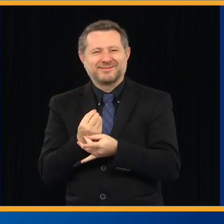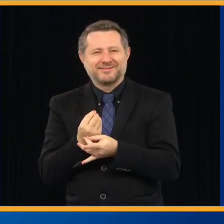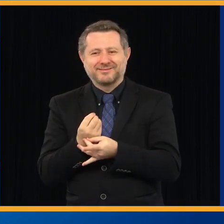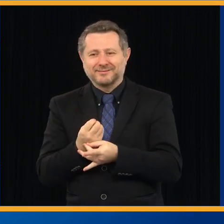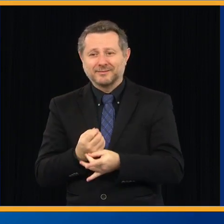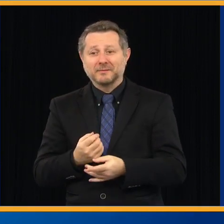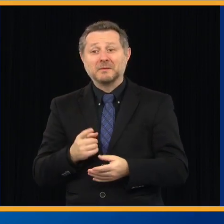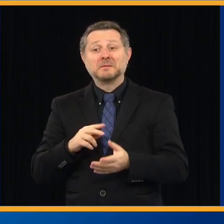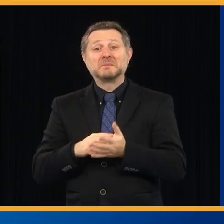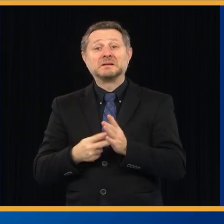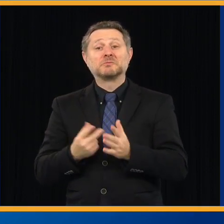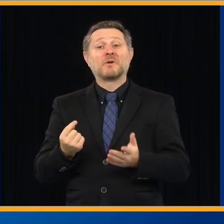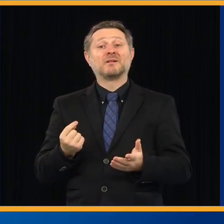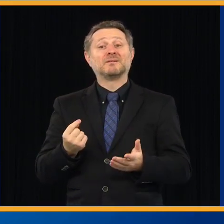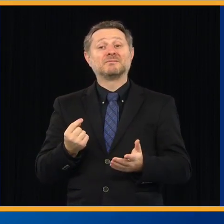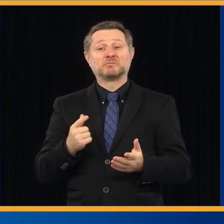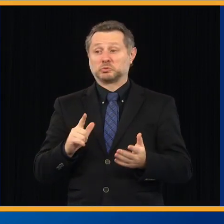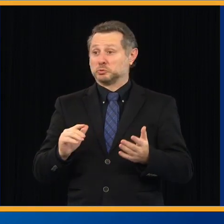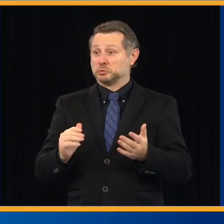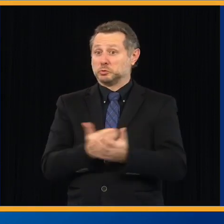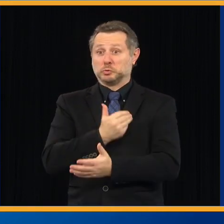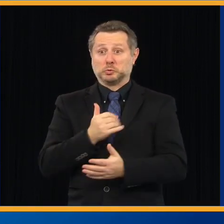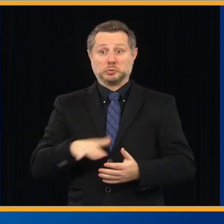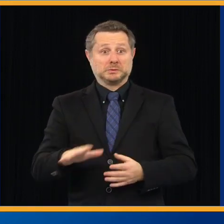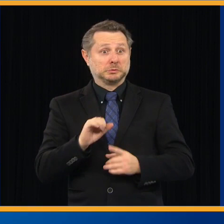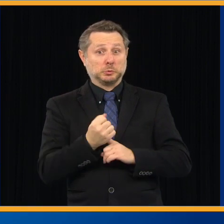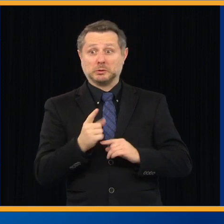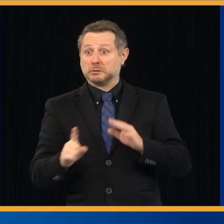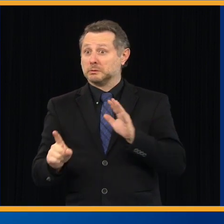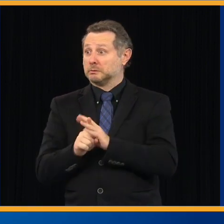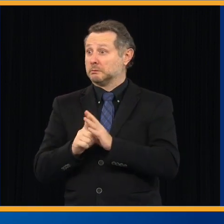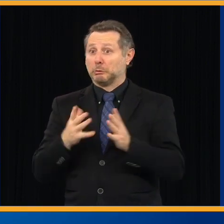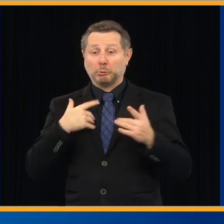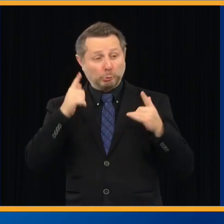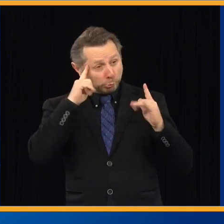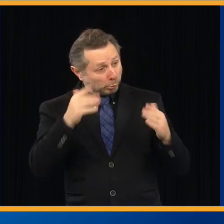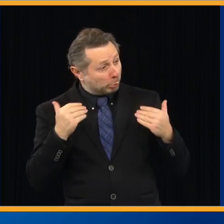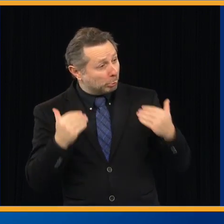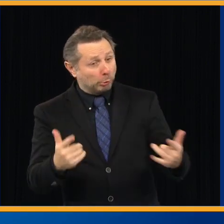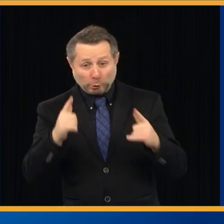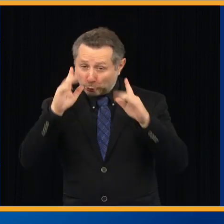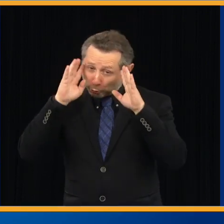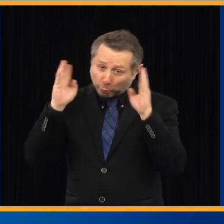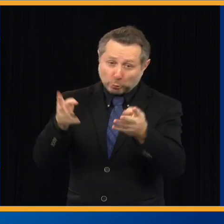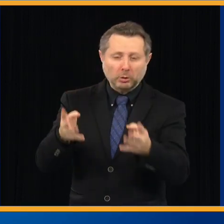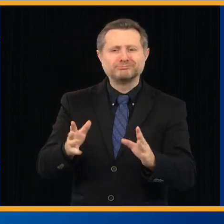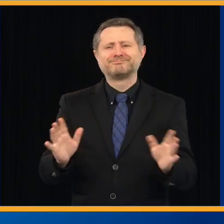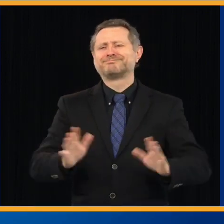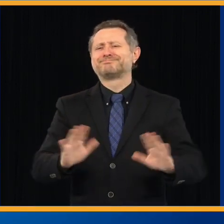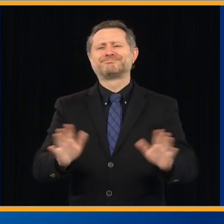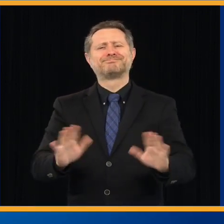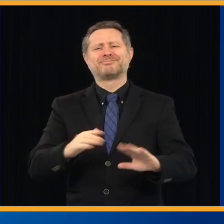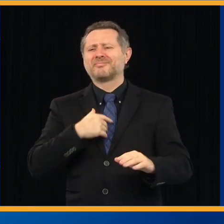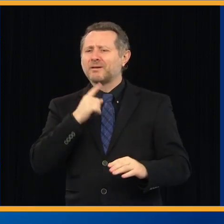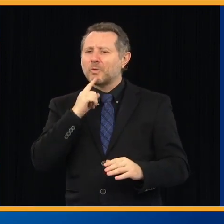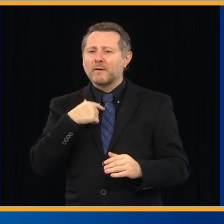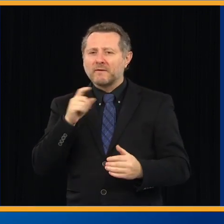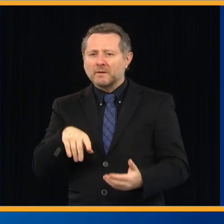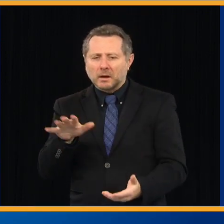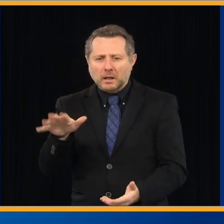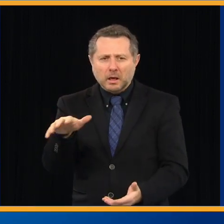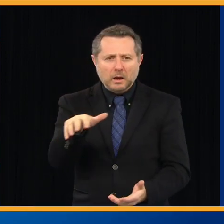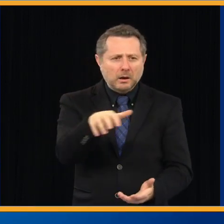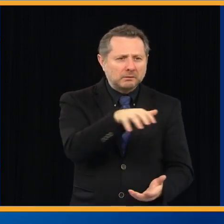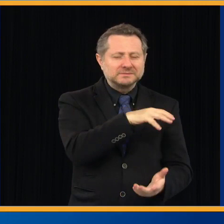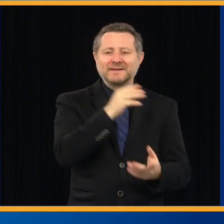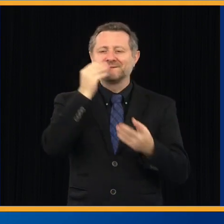mean proceed blindly, right? It means get information, get data, the best you